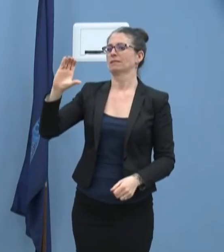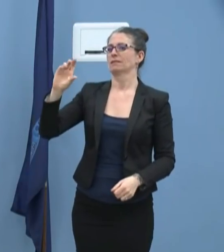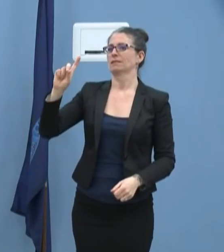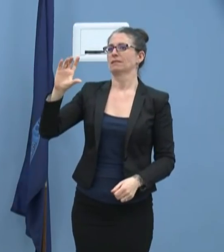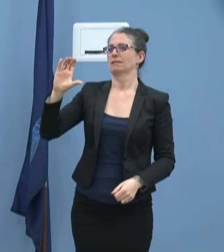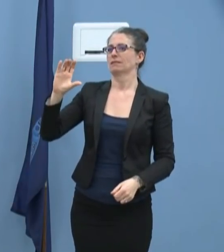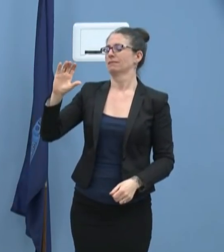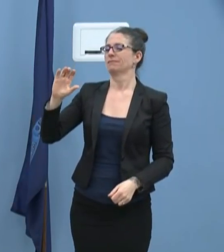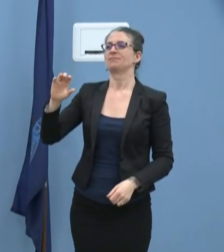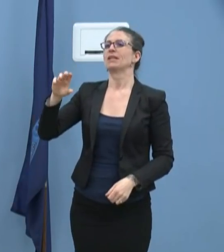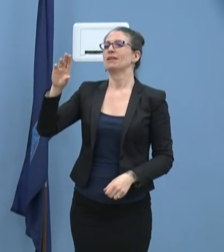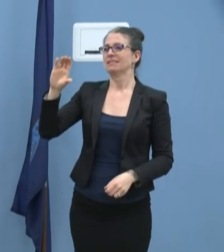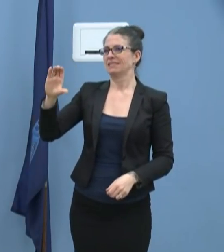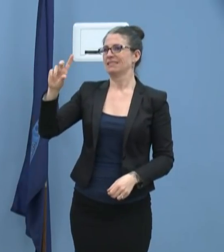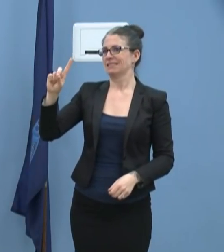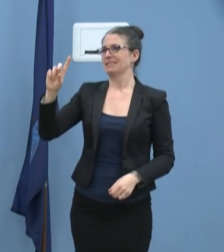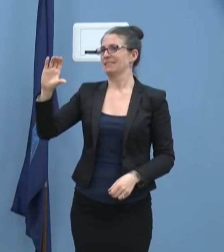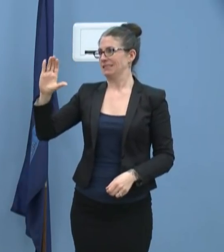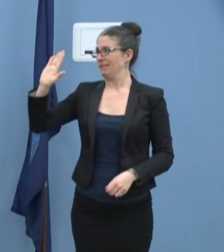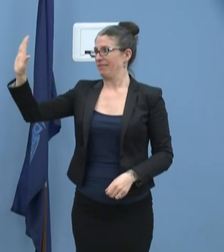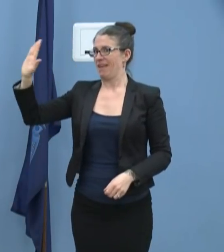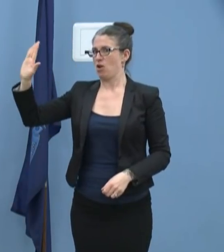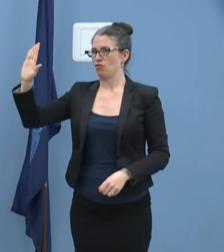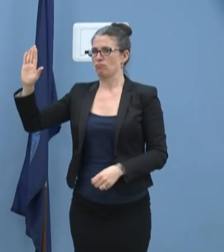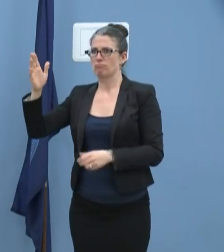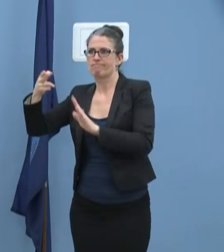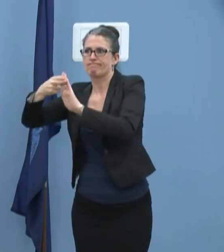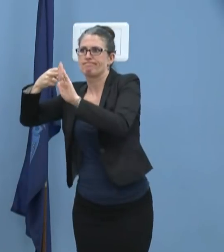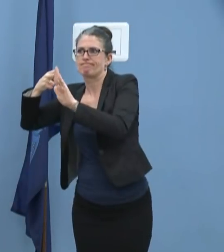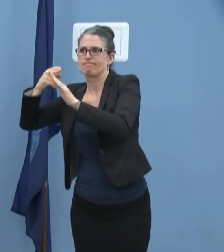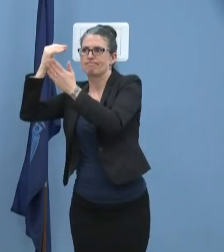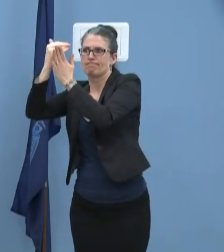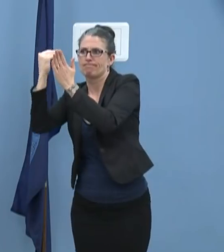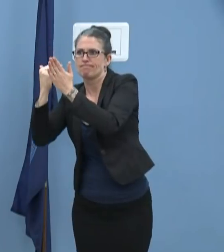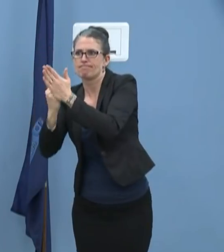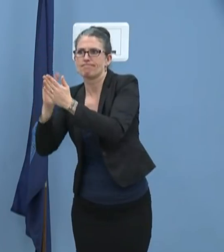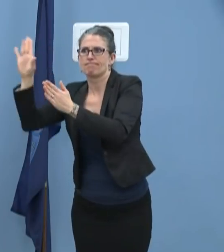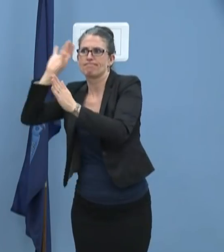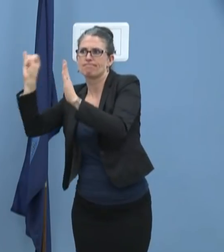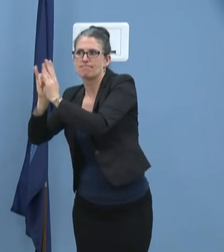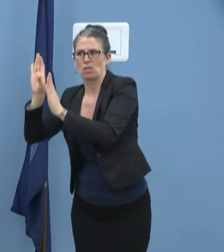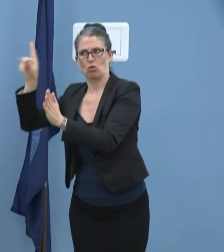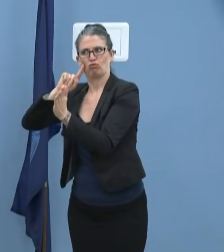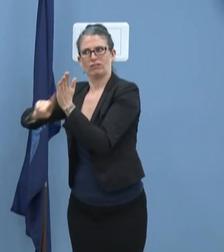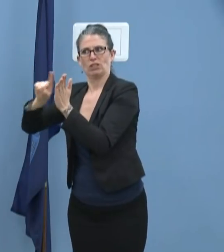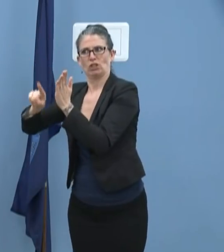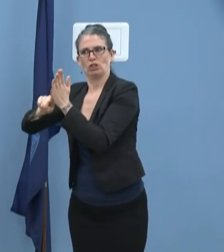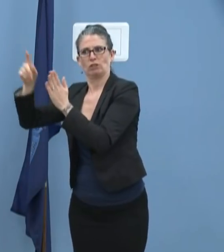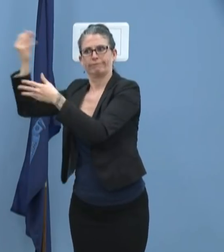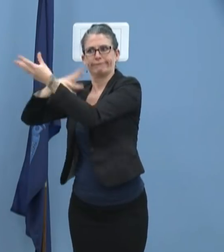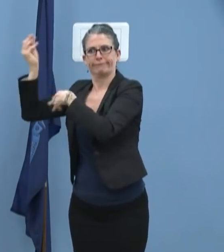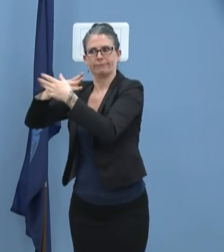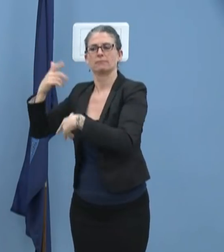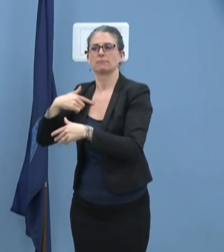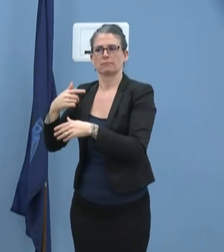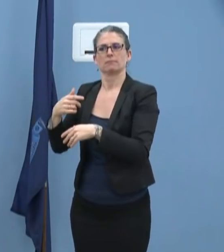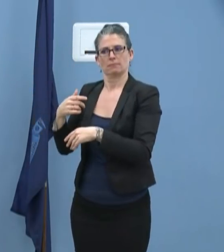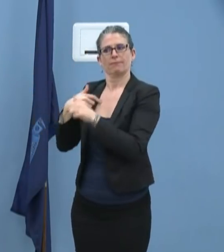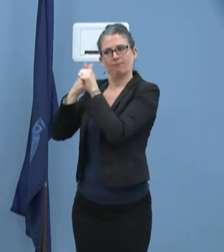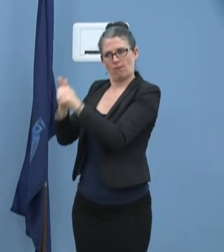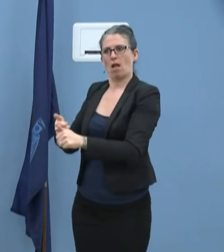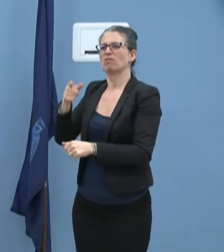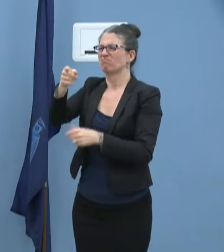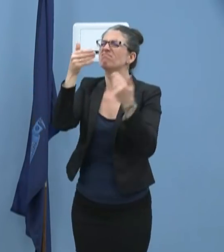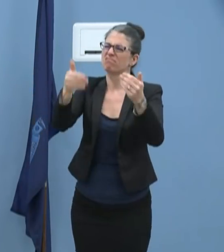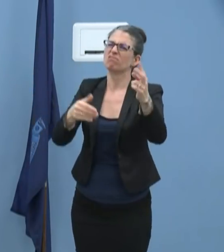And there are two different criteria under which someone can be said to have recovered. I'm not going to go into those now. They are on the U.S. CDC's website.